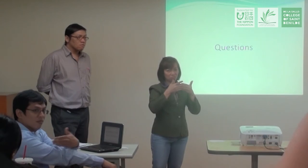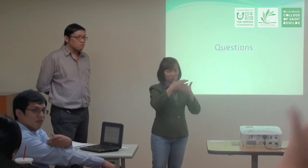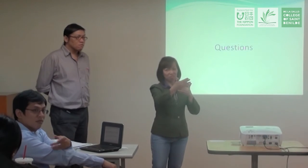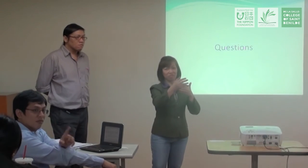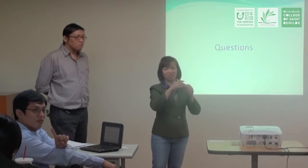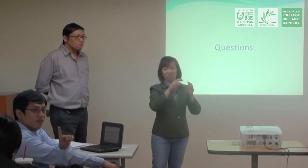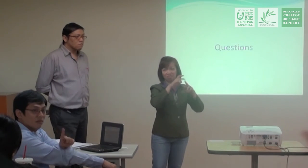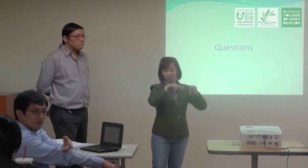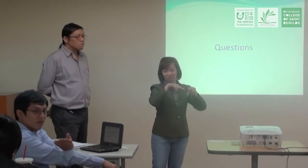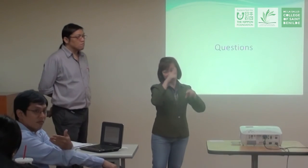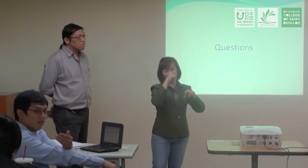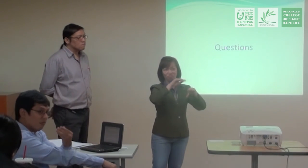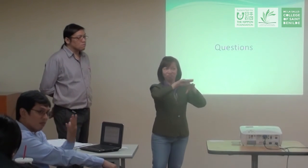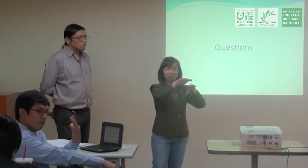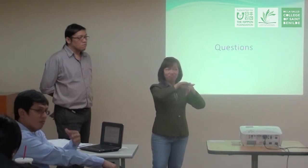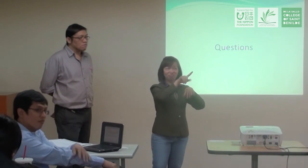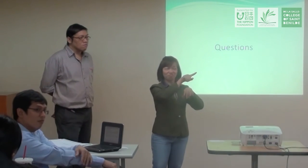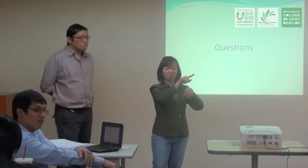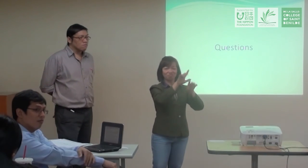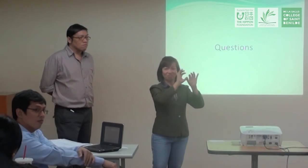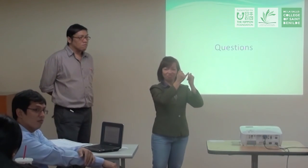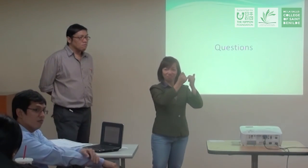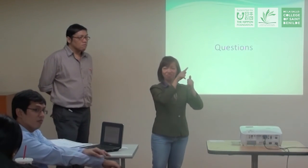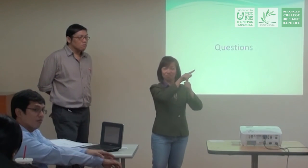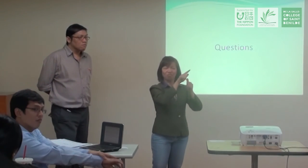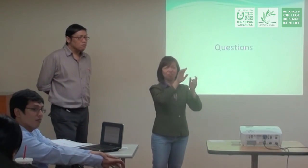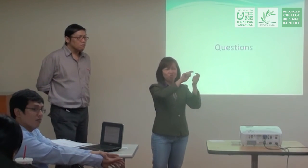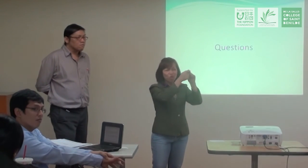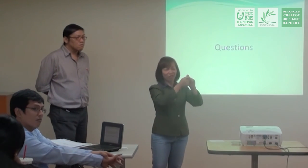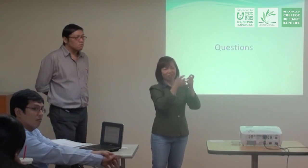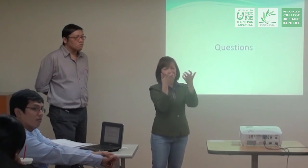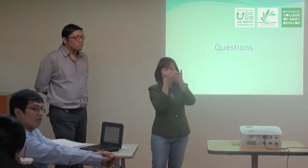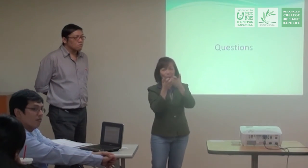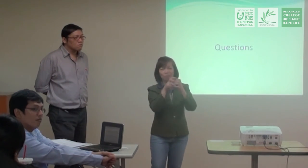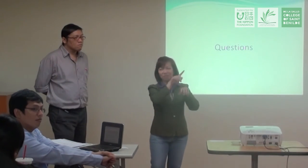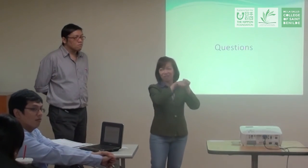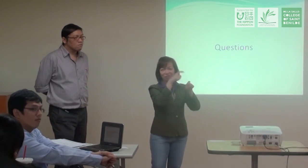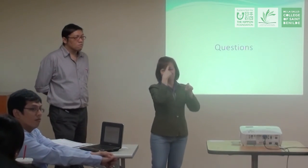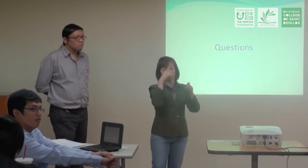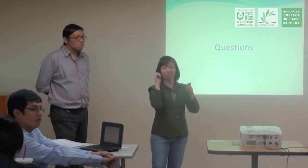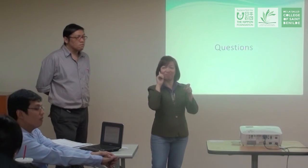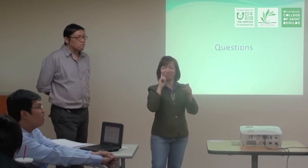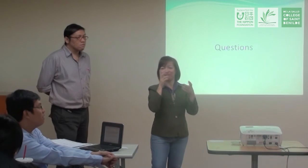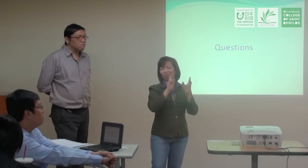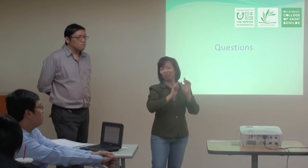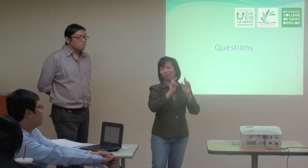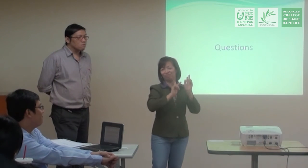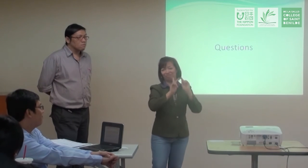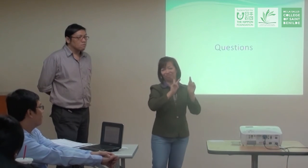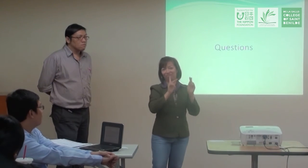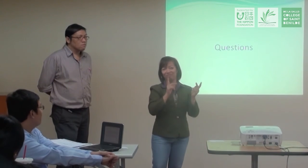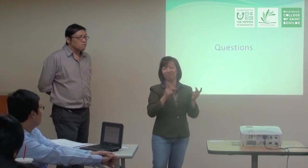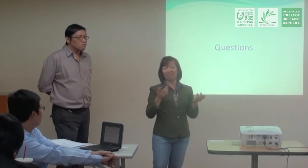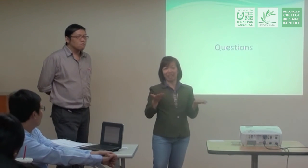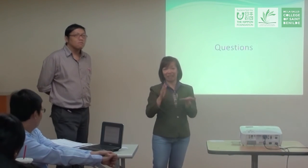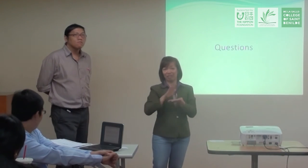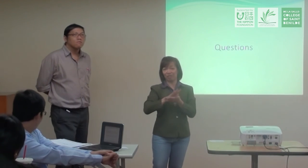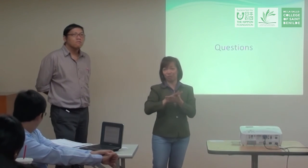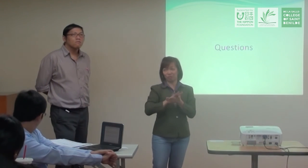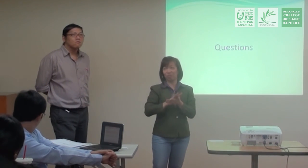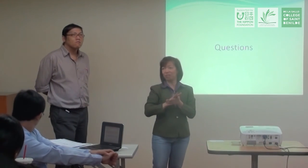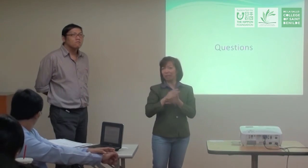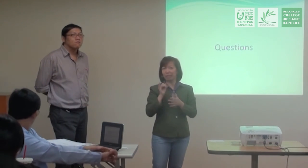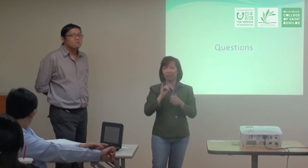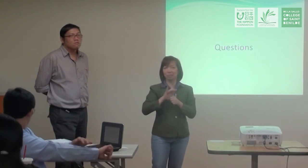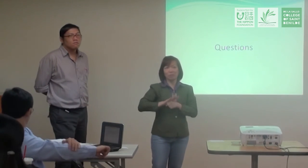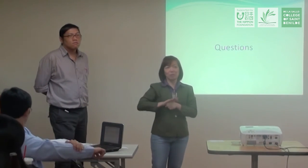but where they go after, where life really continues on. Kasi it's hard, even for our school, it's a struggle